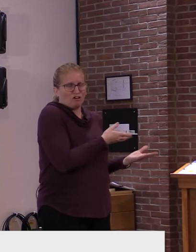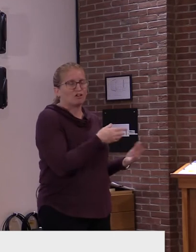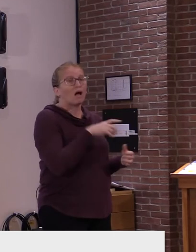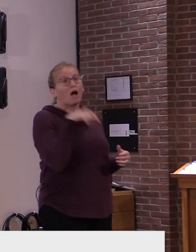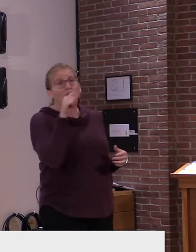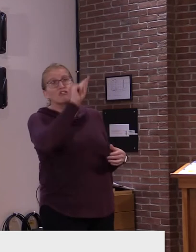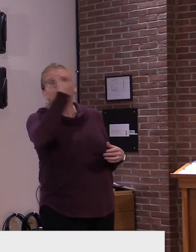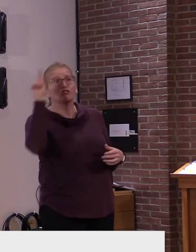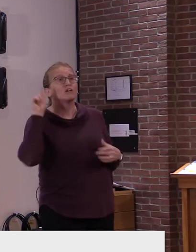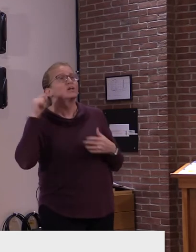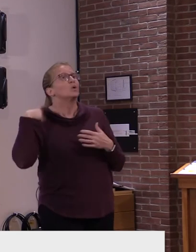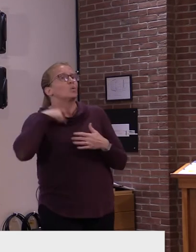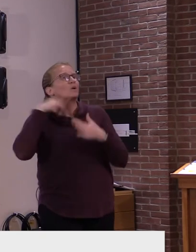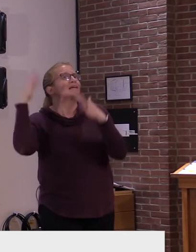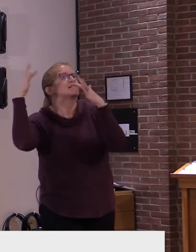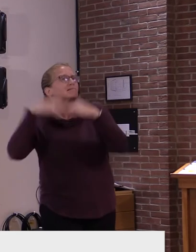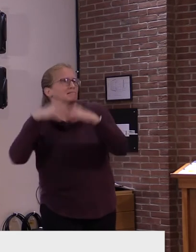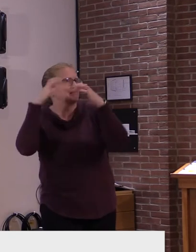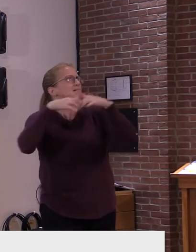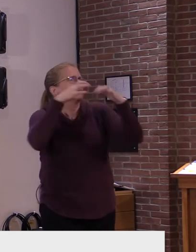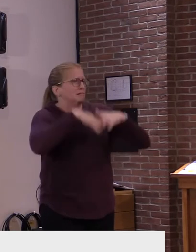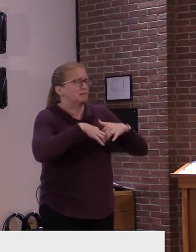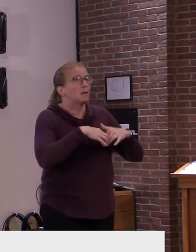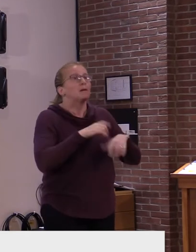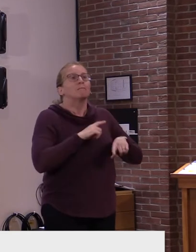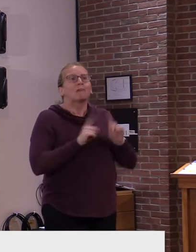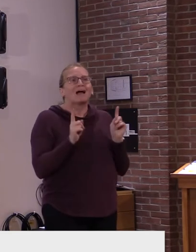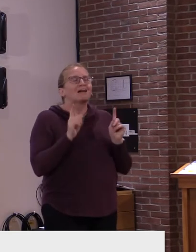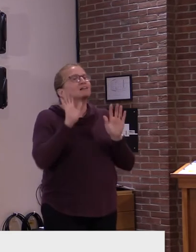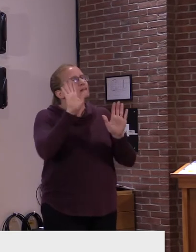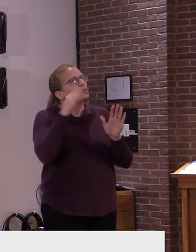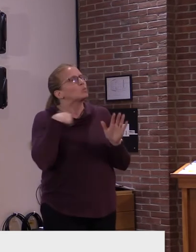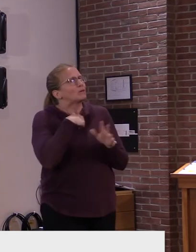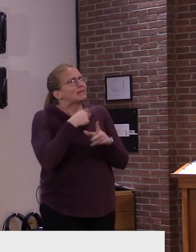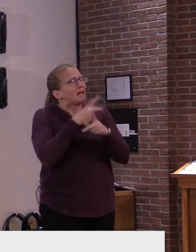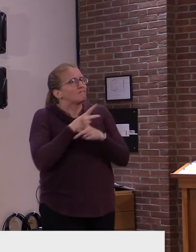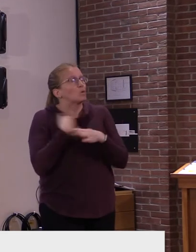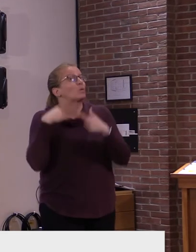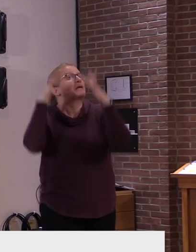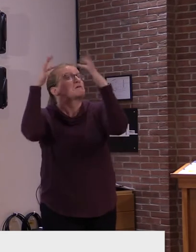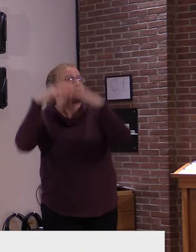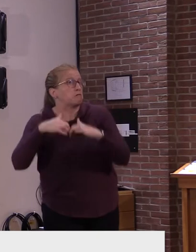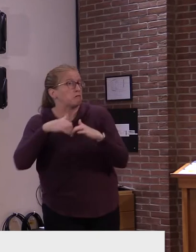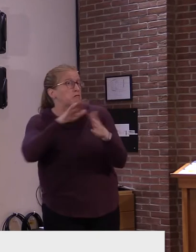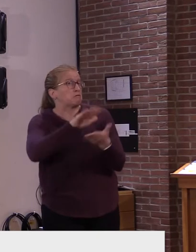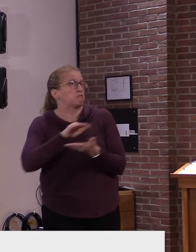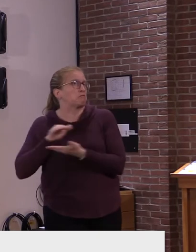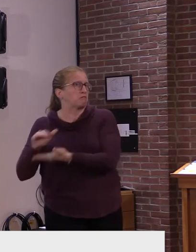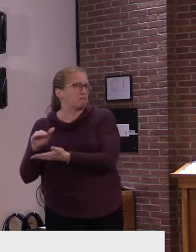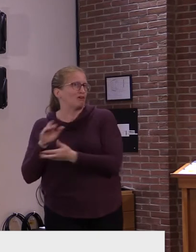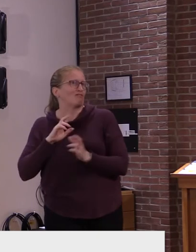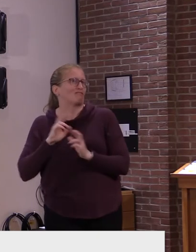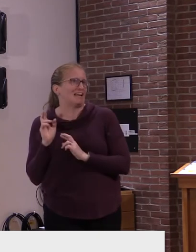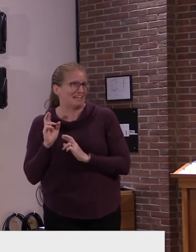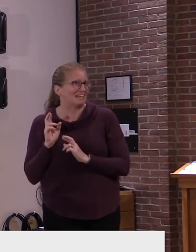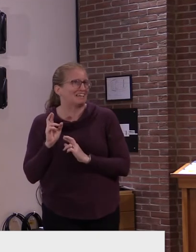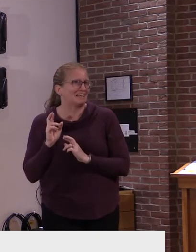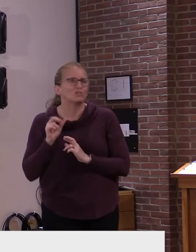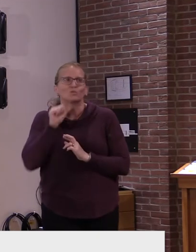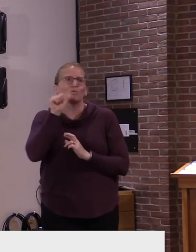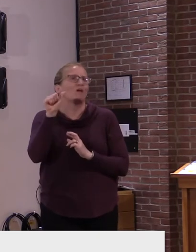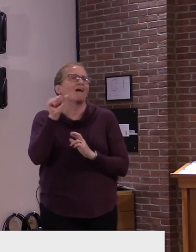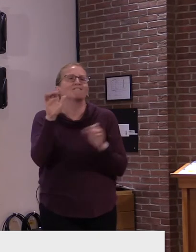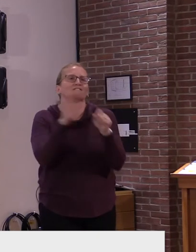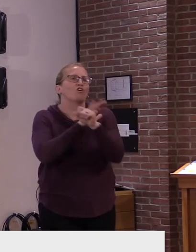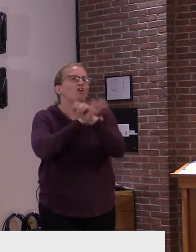down we took them down in such a manner that we could mobilize them and build them right back up as quickly as we uh took them